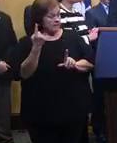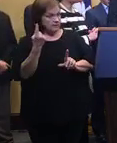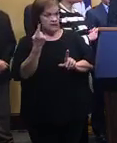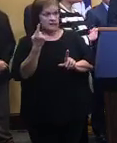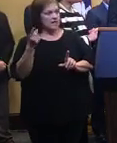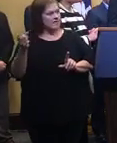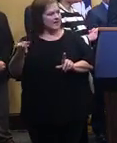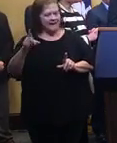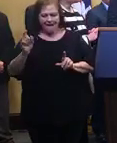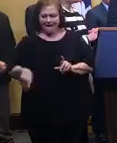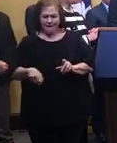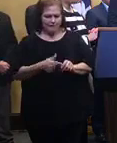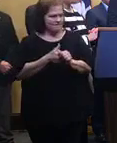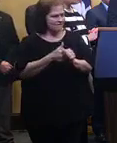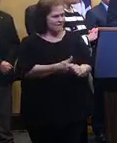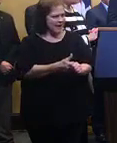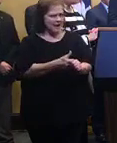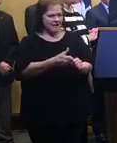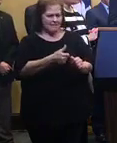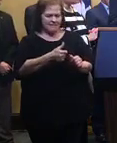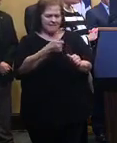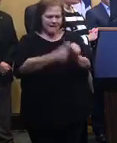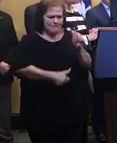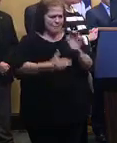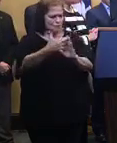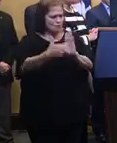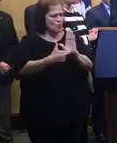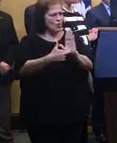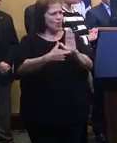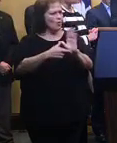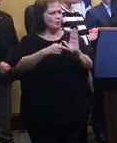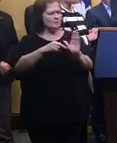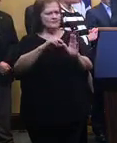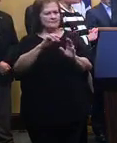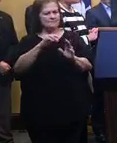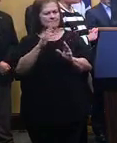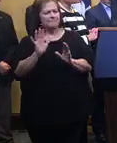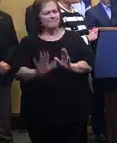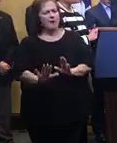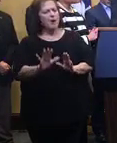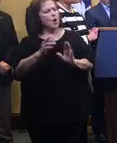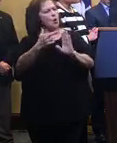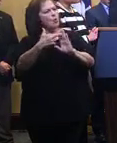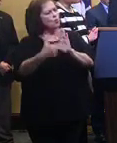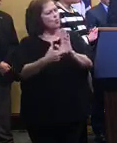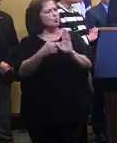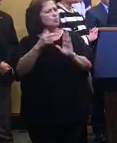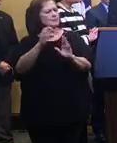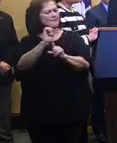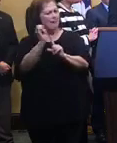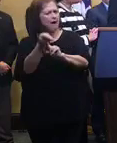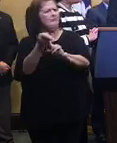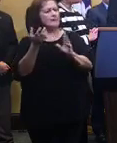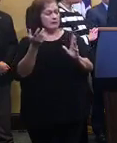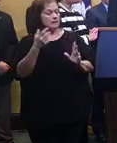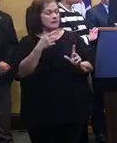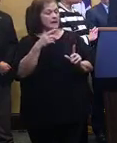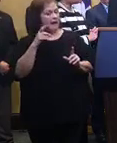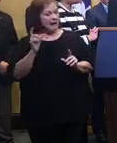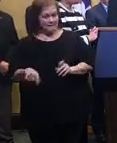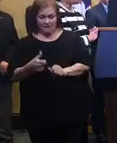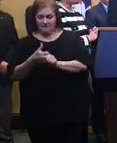every federal National Park Service, it's called EHP, Environmental Historic Preservation Rule. And one thing we did, as the mayor said, we brought